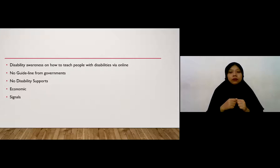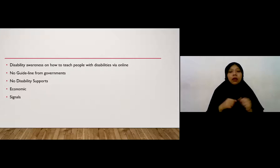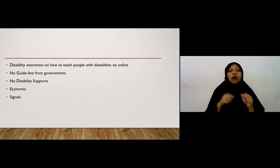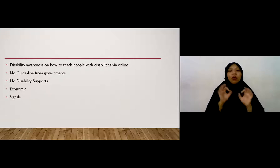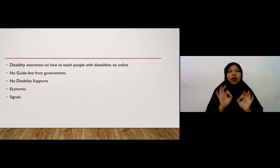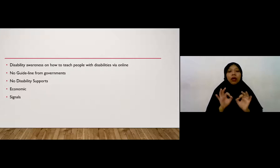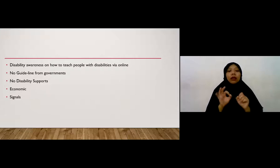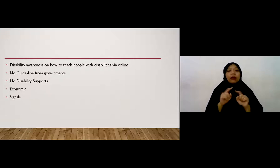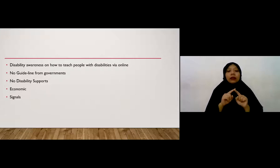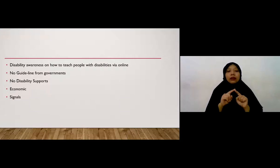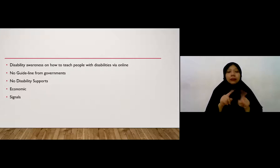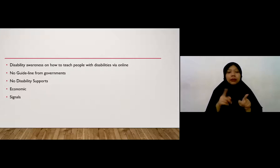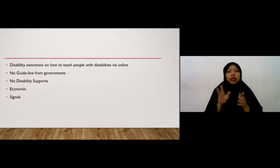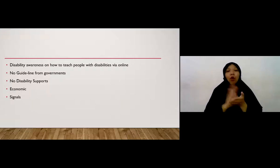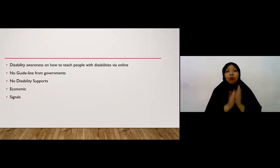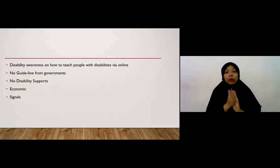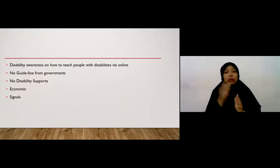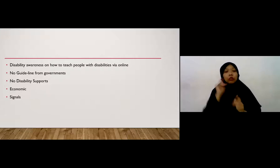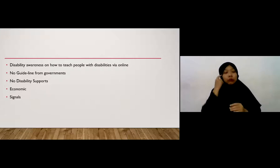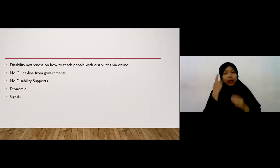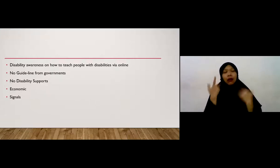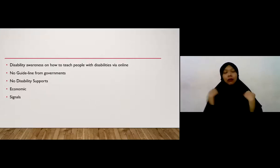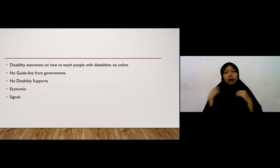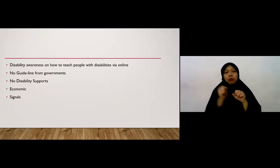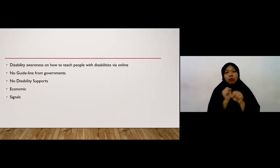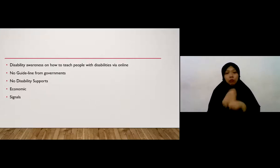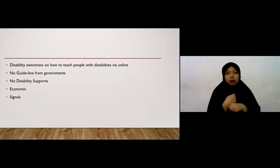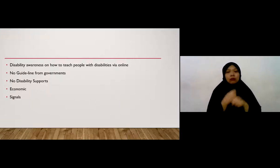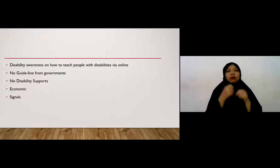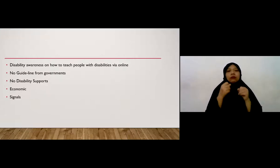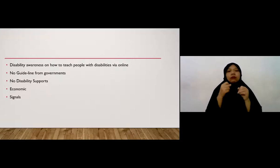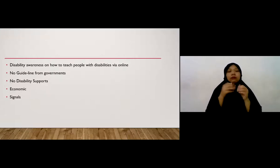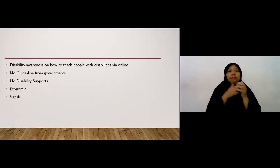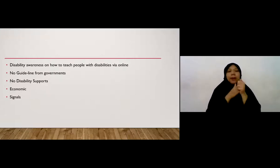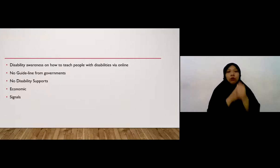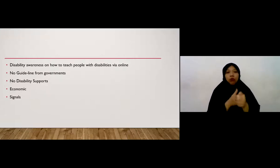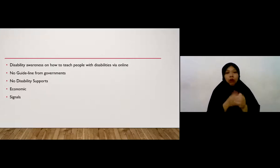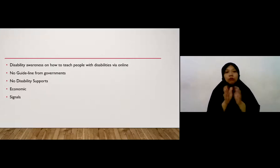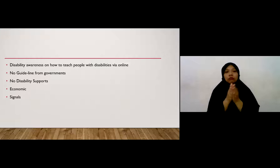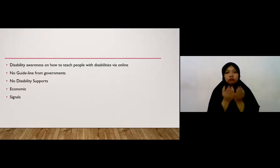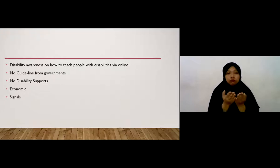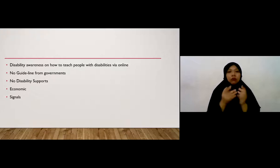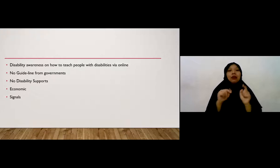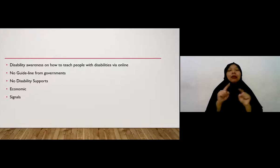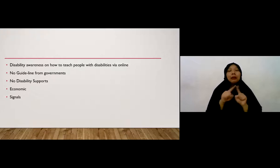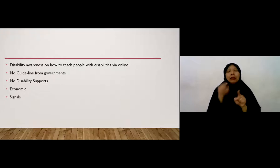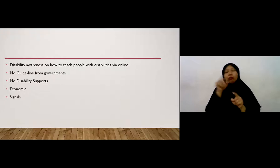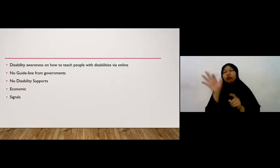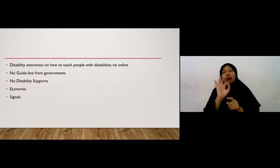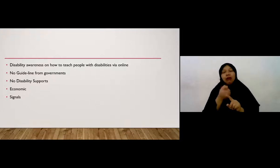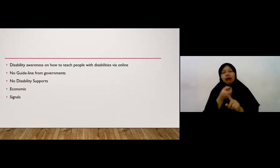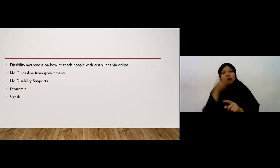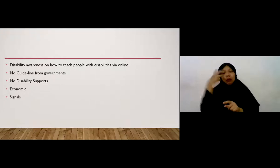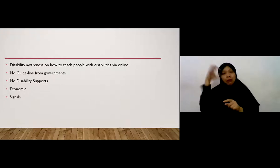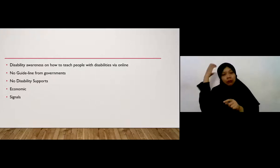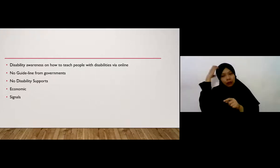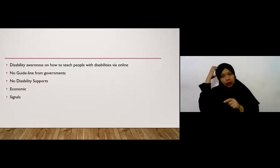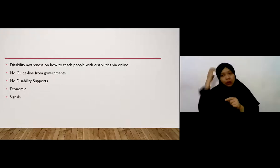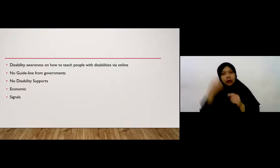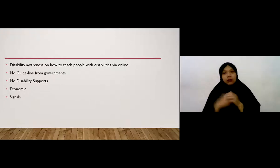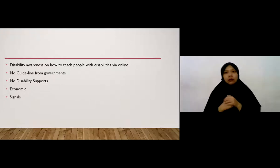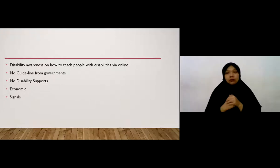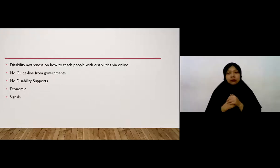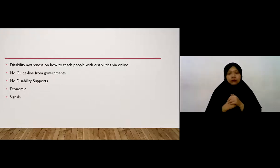but it's from initiative by deaf student, and then they give it to our government, to Ministry